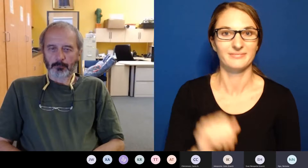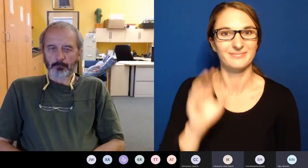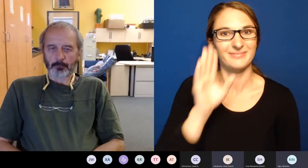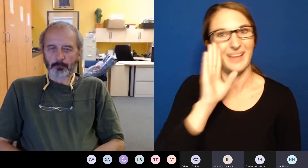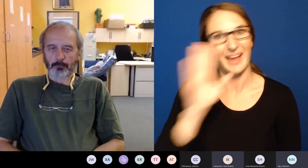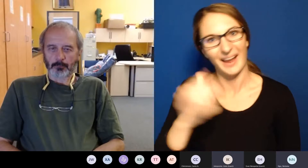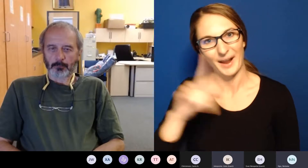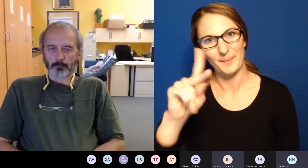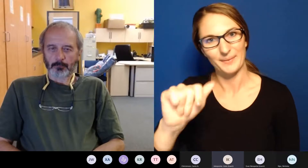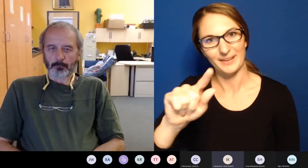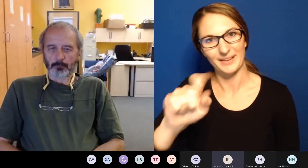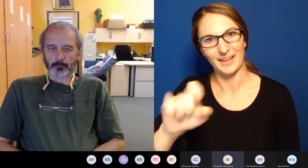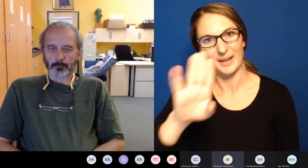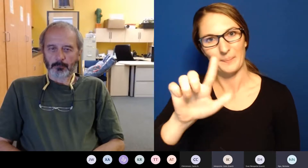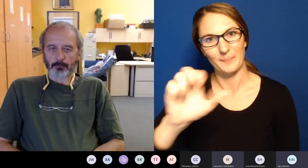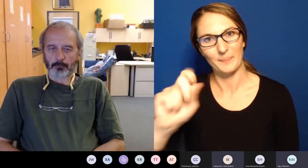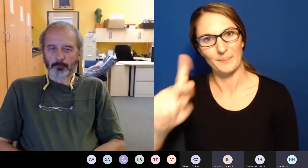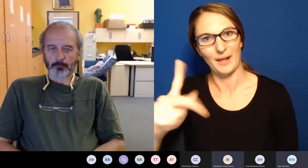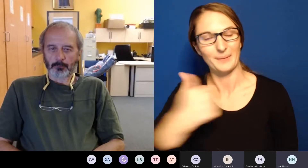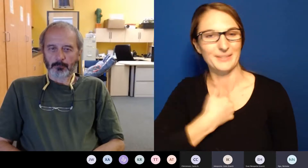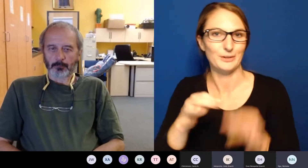Hi, I'm Kate Block. I'm one of the interpreters.